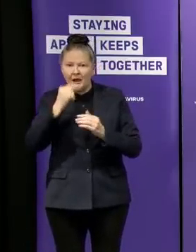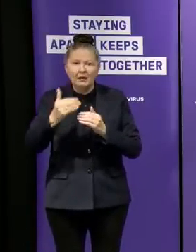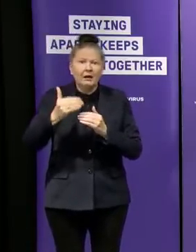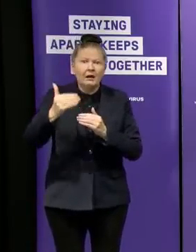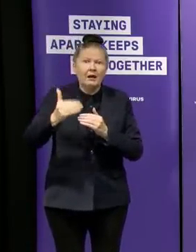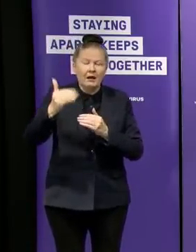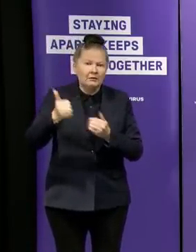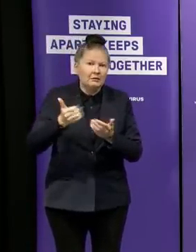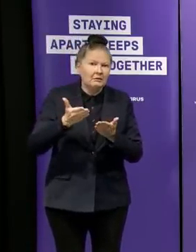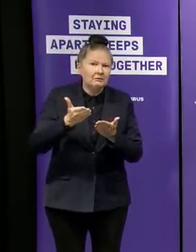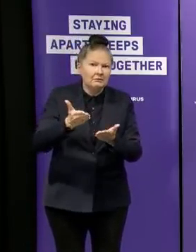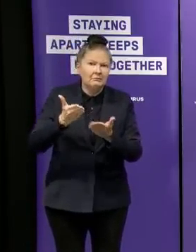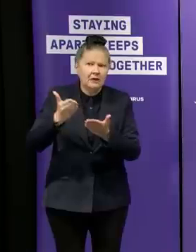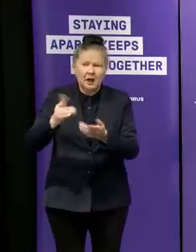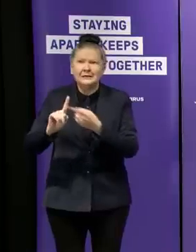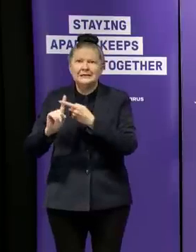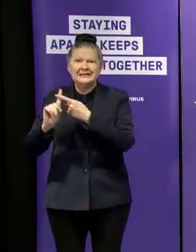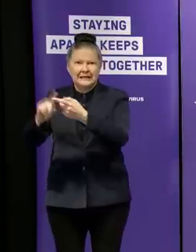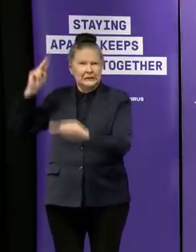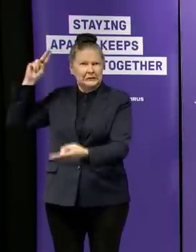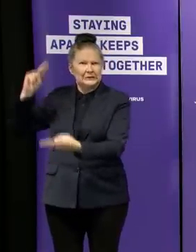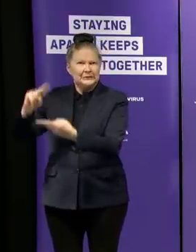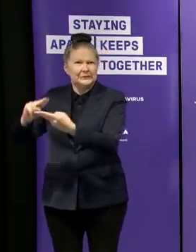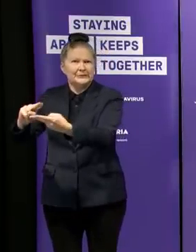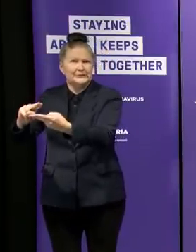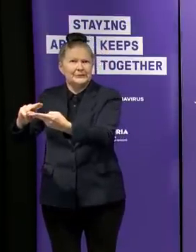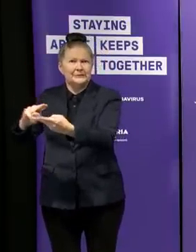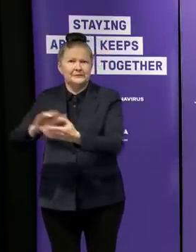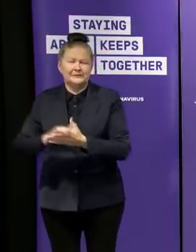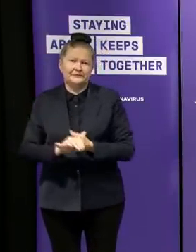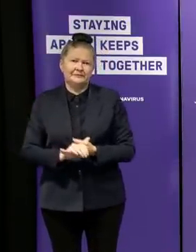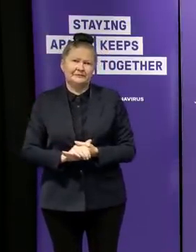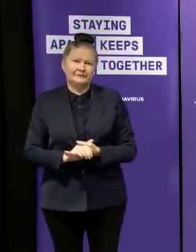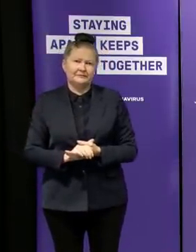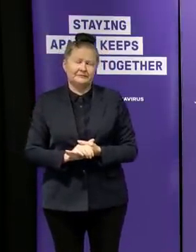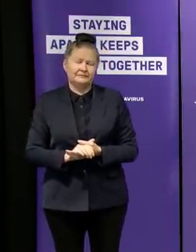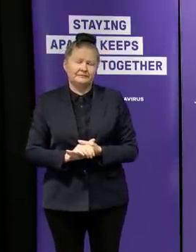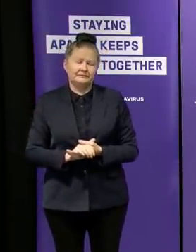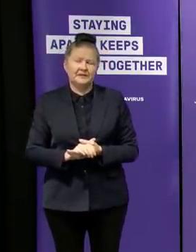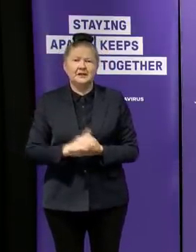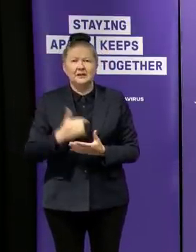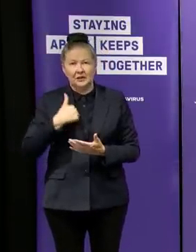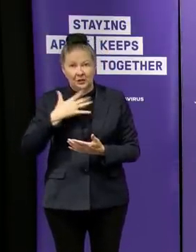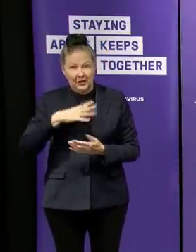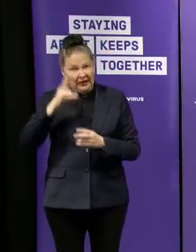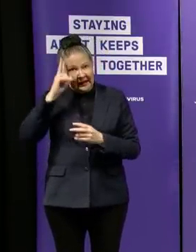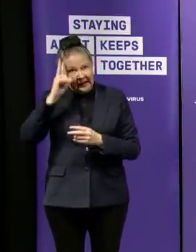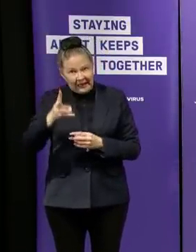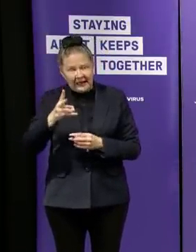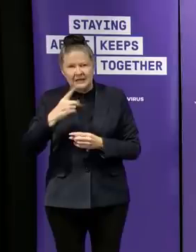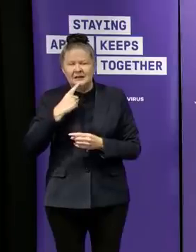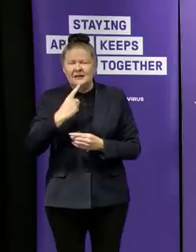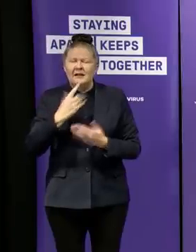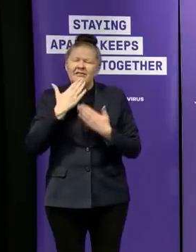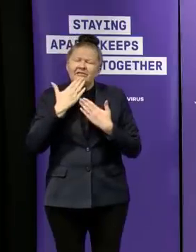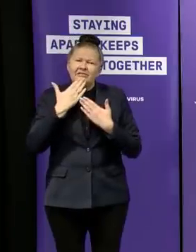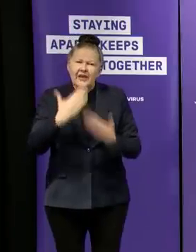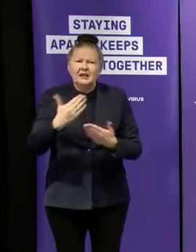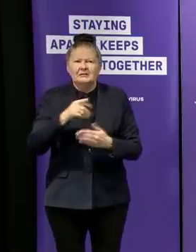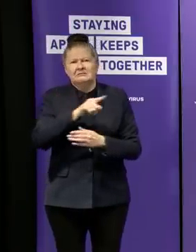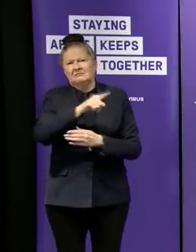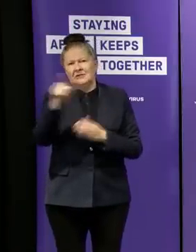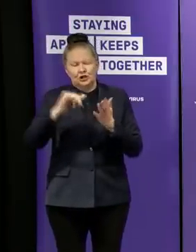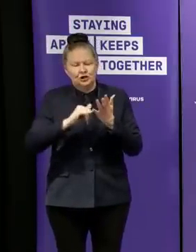and sustainable manner. I just want to update and give a shout out to the Shepparton community. Everyone